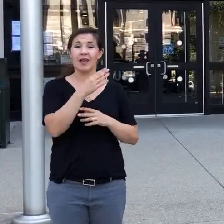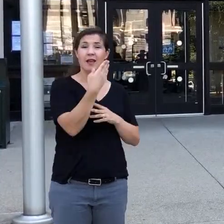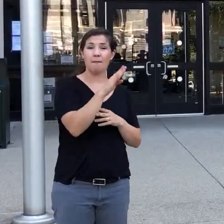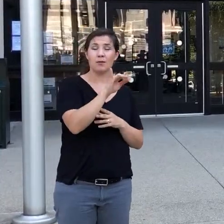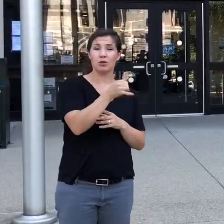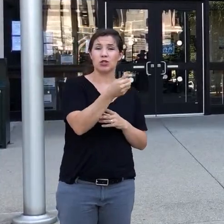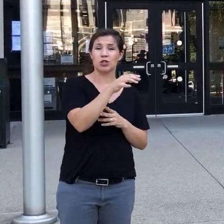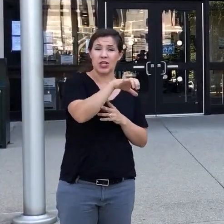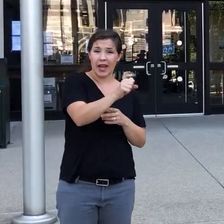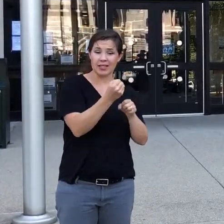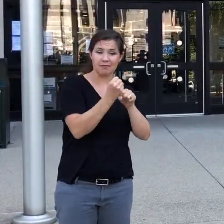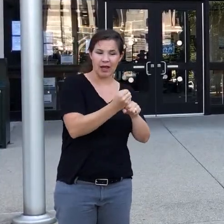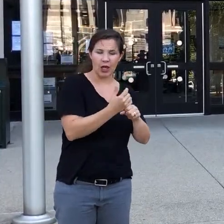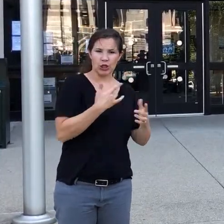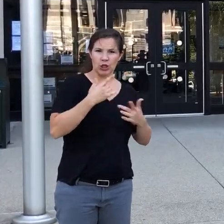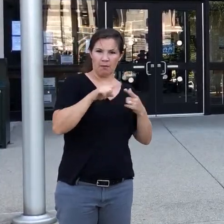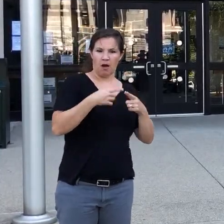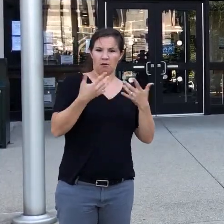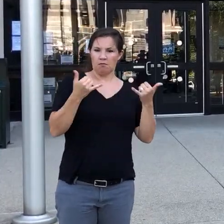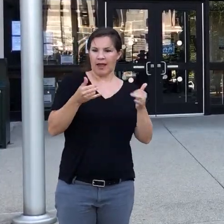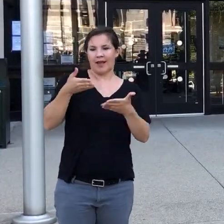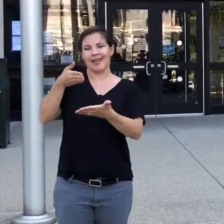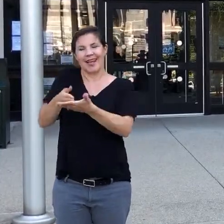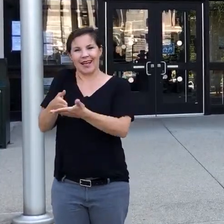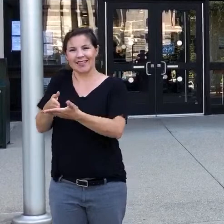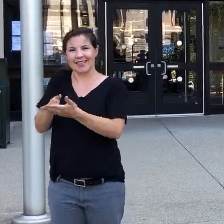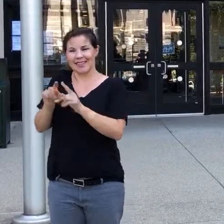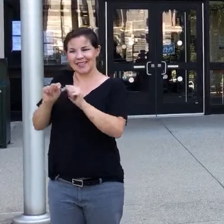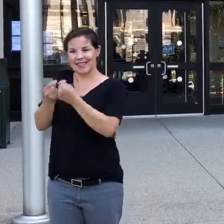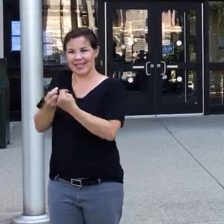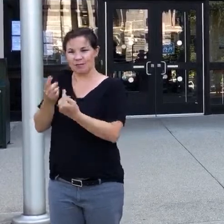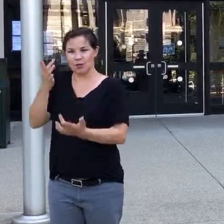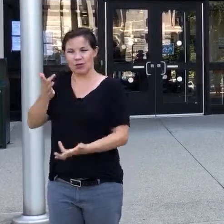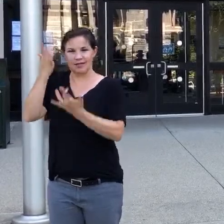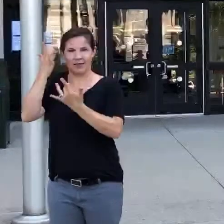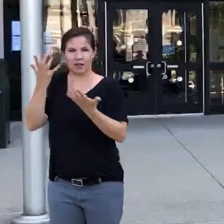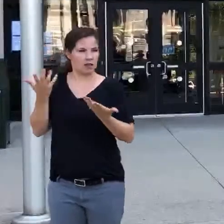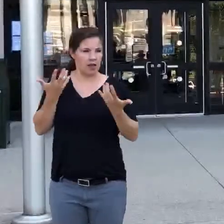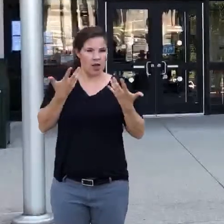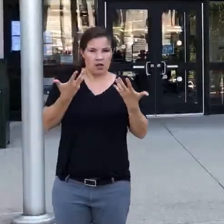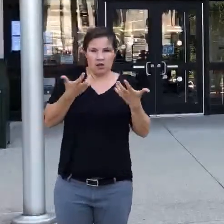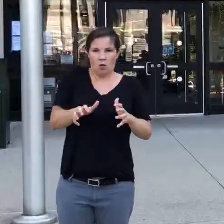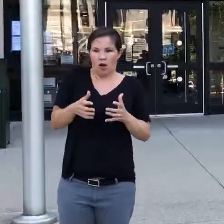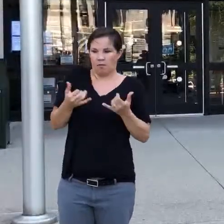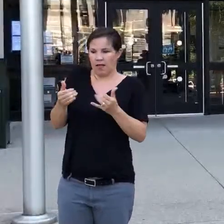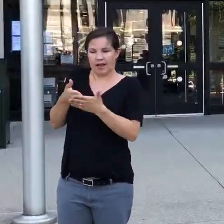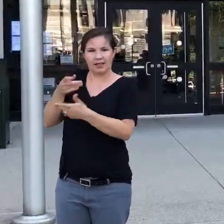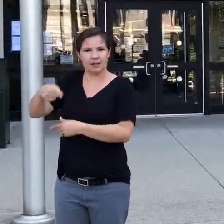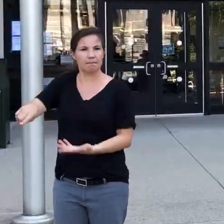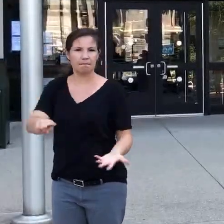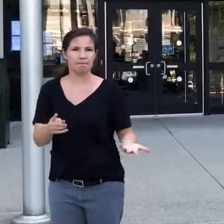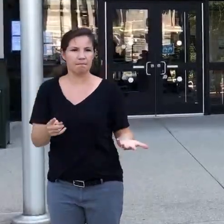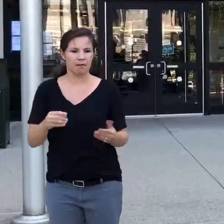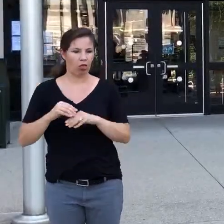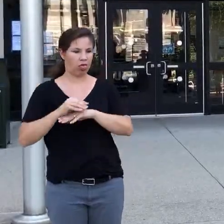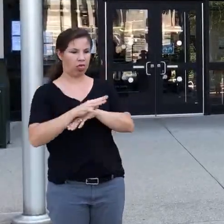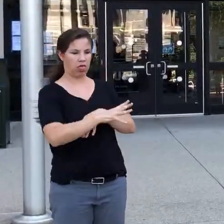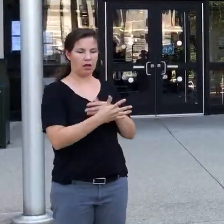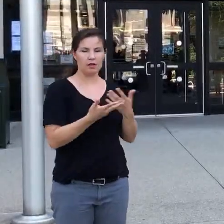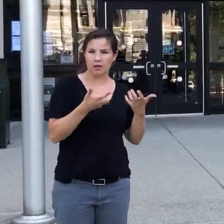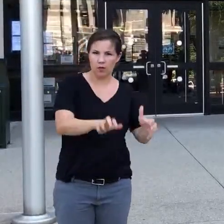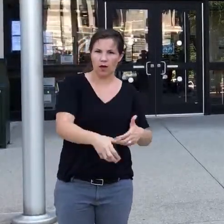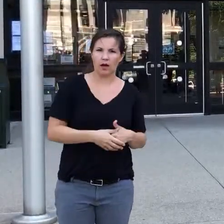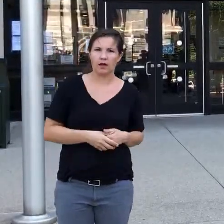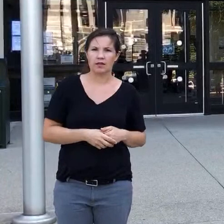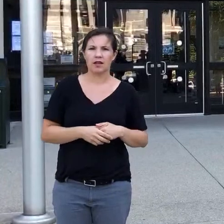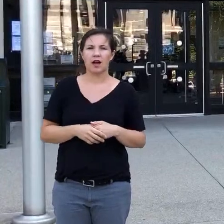that has an illness, just like every team is worried about playing a game against a team that has an illness. Ask the Philadelphia Phillies, who I